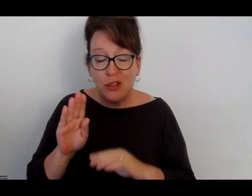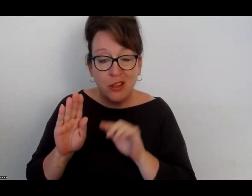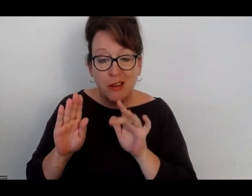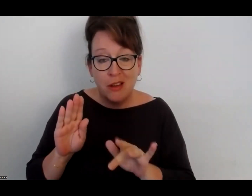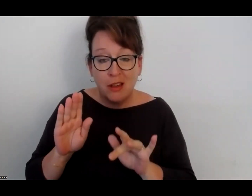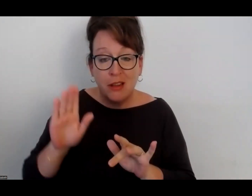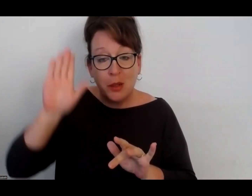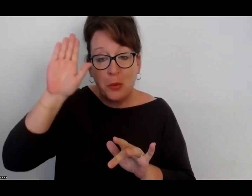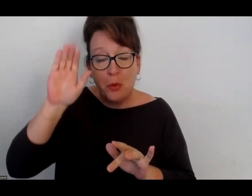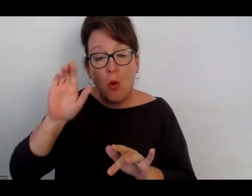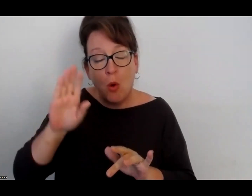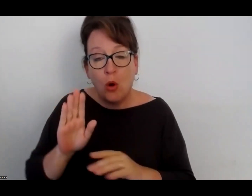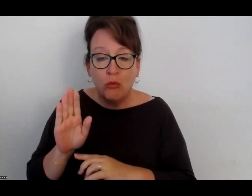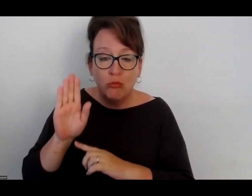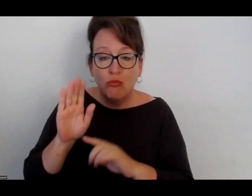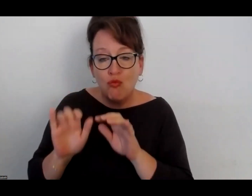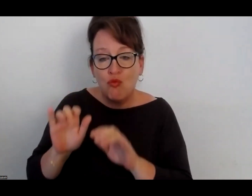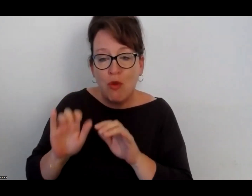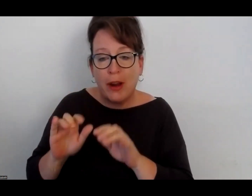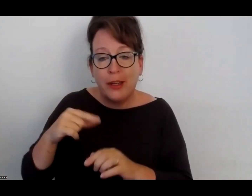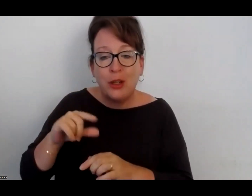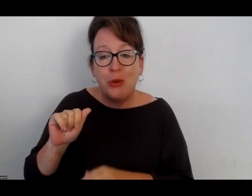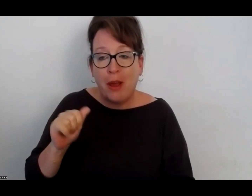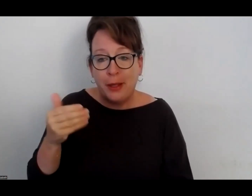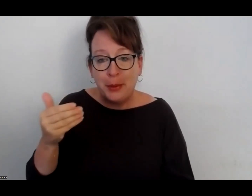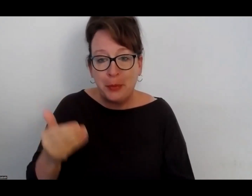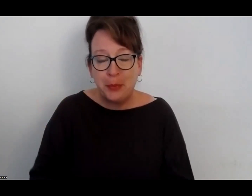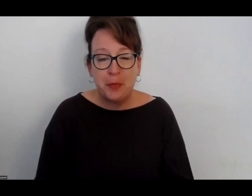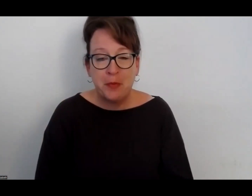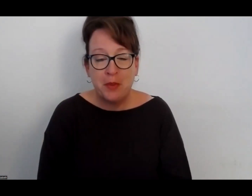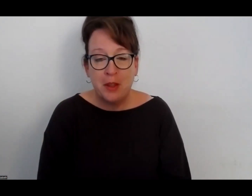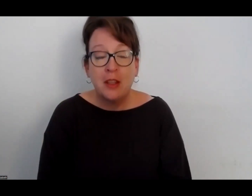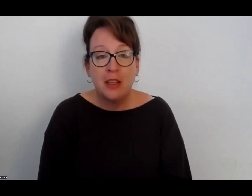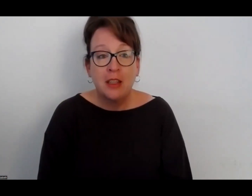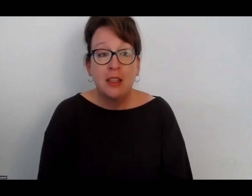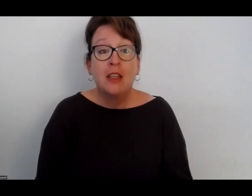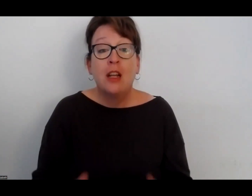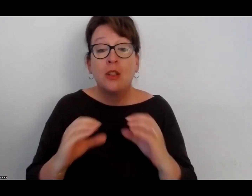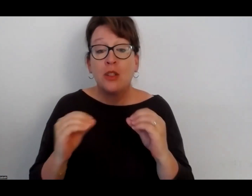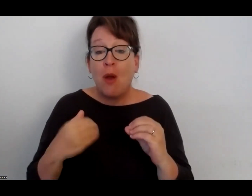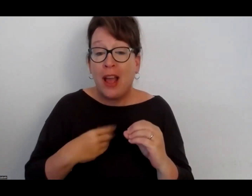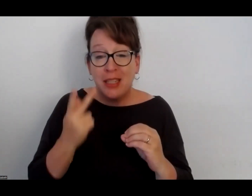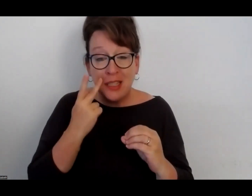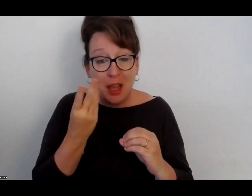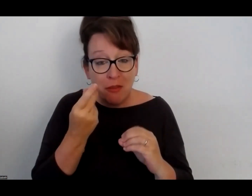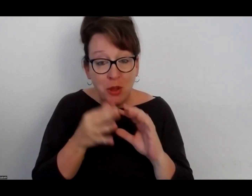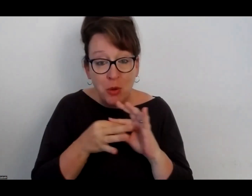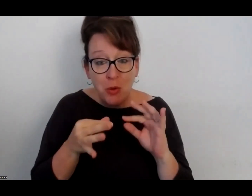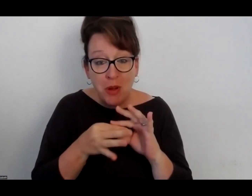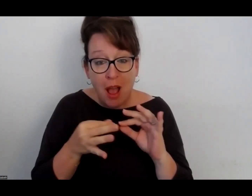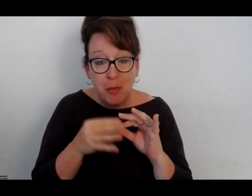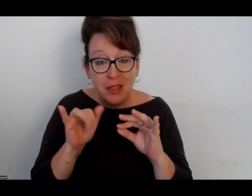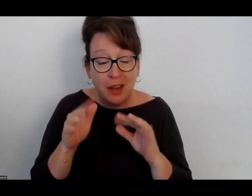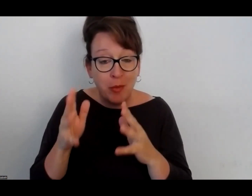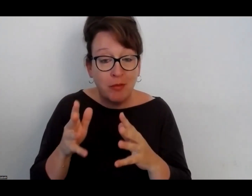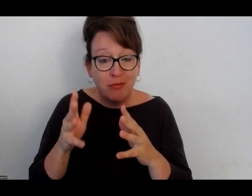or if you could write it in the Q&A box. So there are a couple of comments that have been hanging around in the Q&A